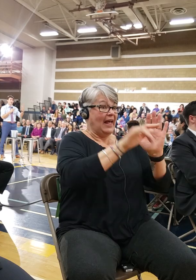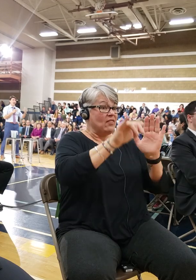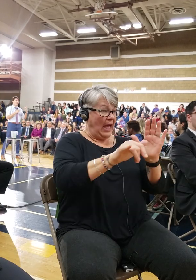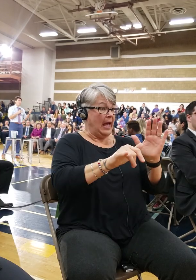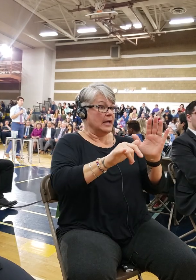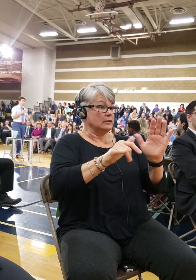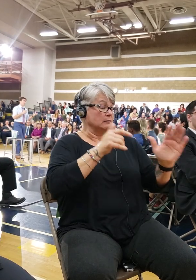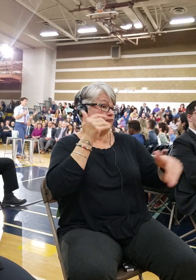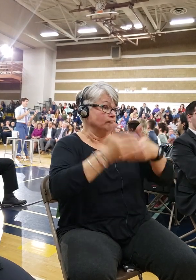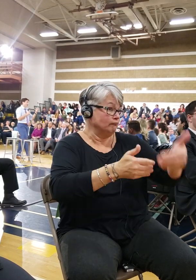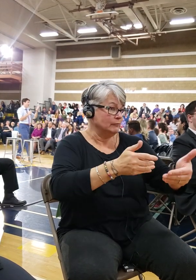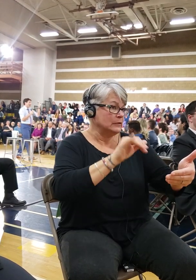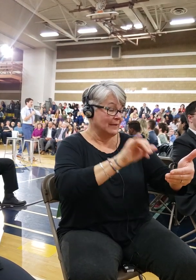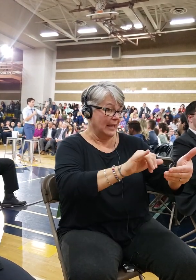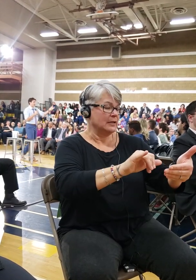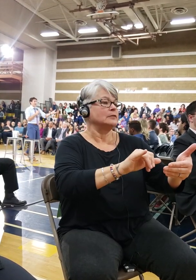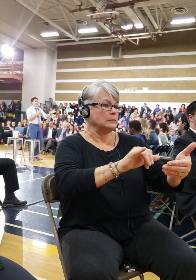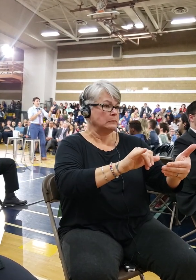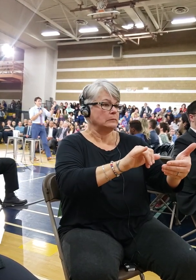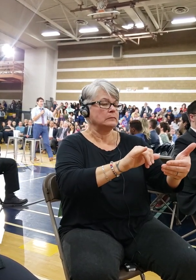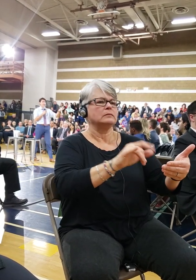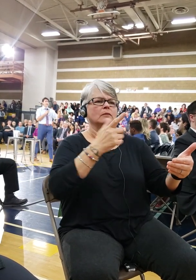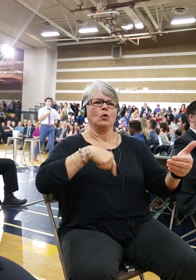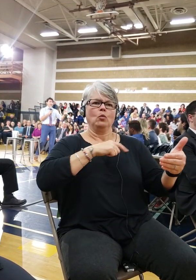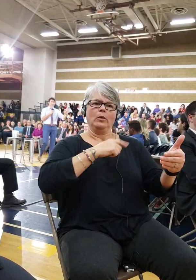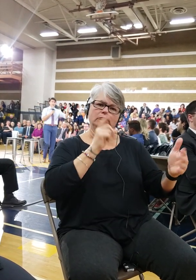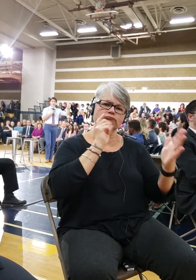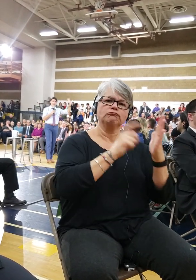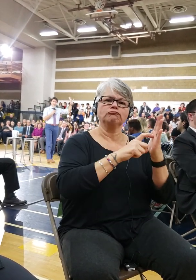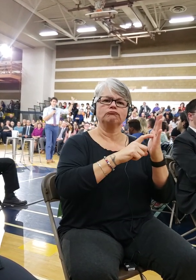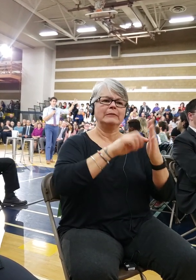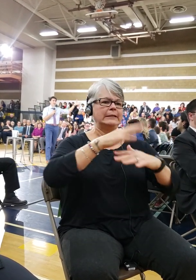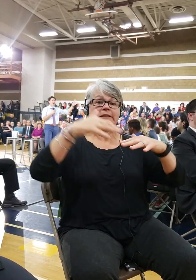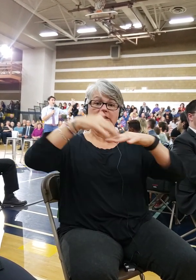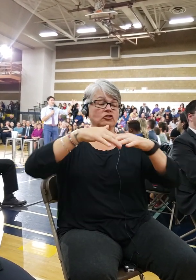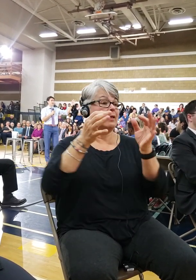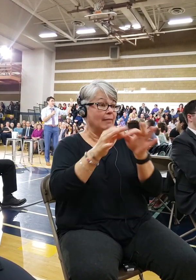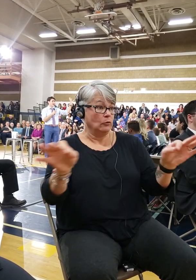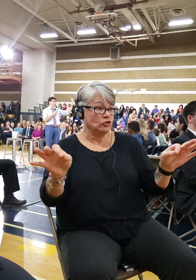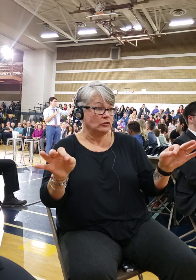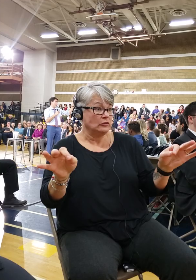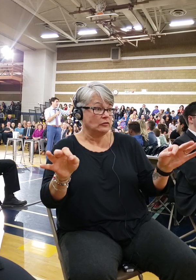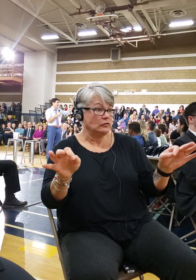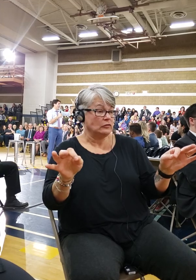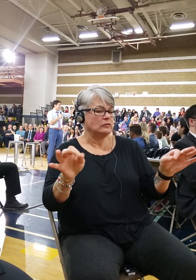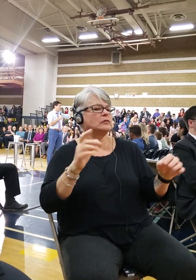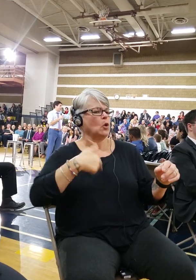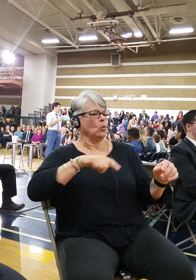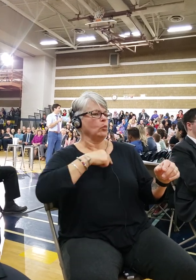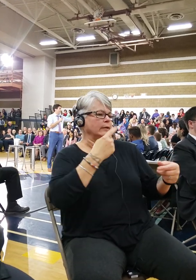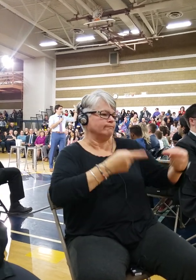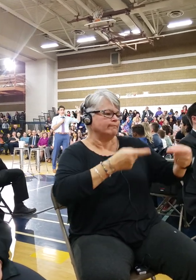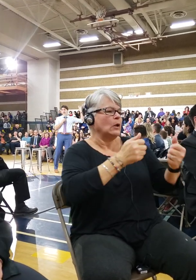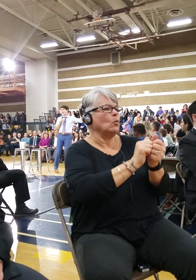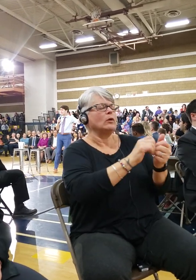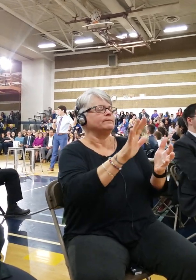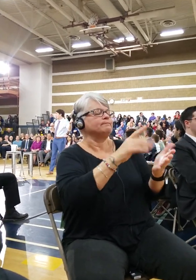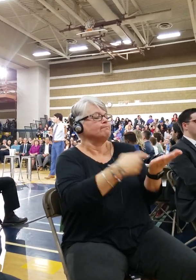going to do a lot more work on recognizing Indigenous languages, and we've had specific conversations with the